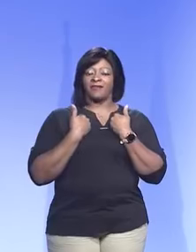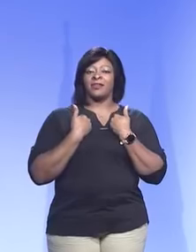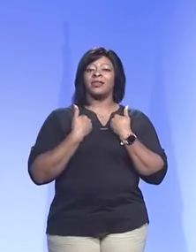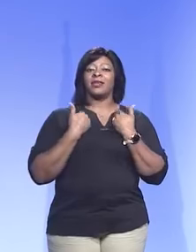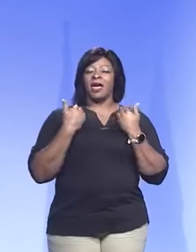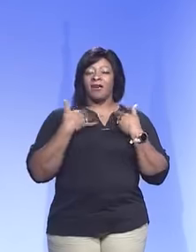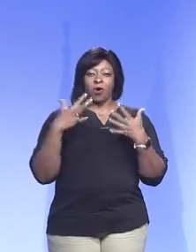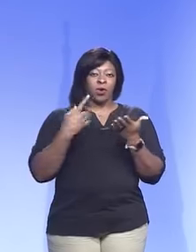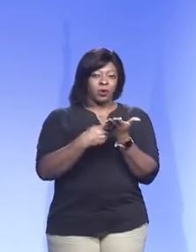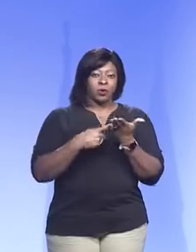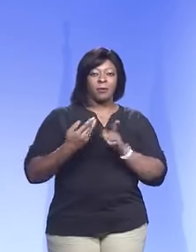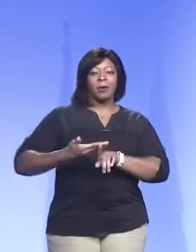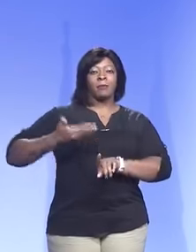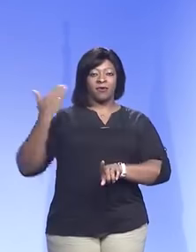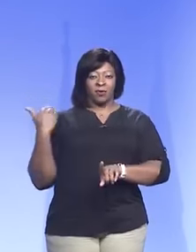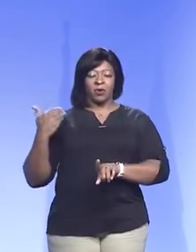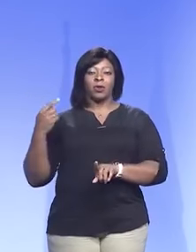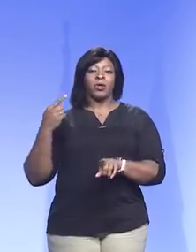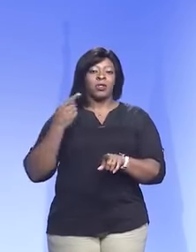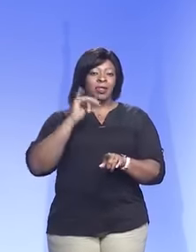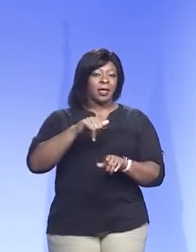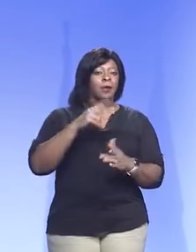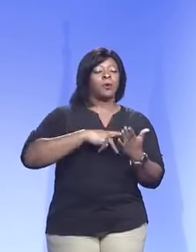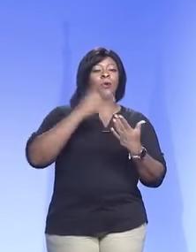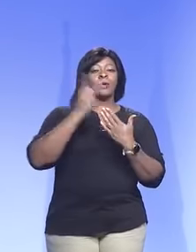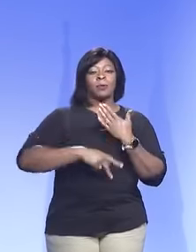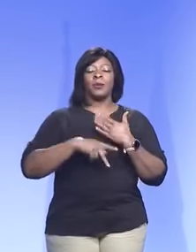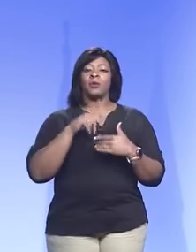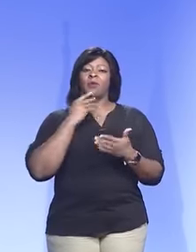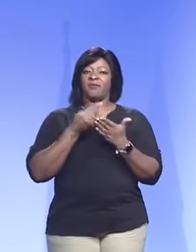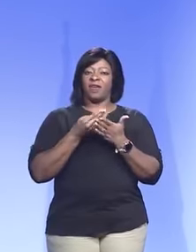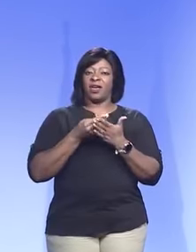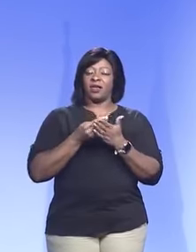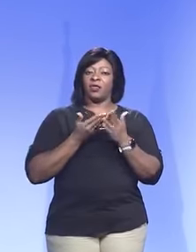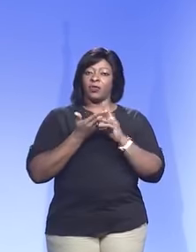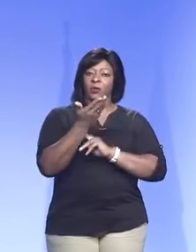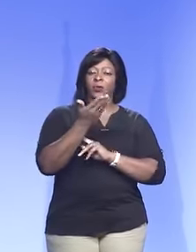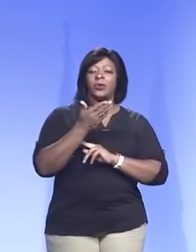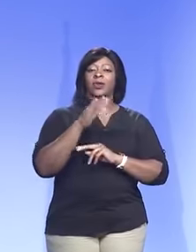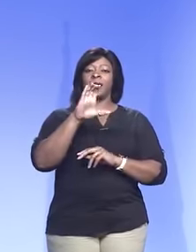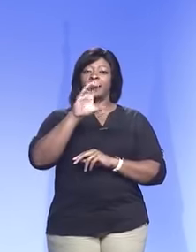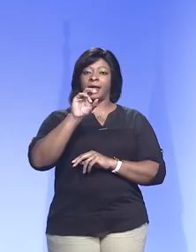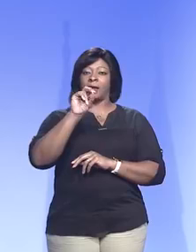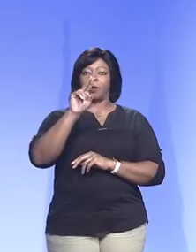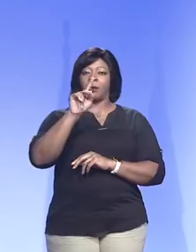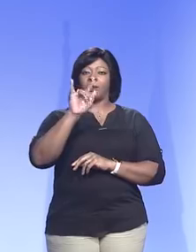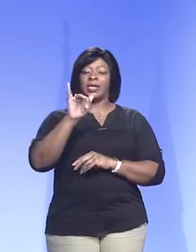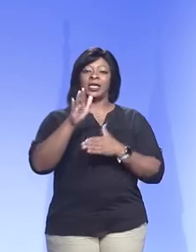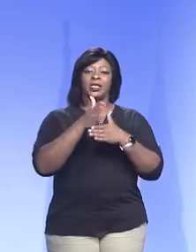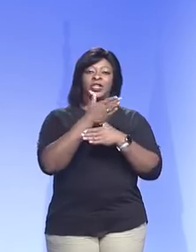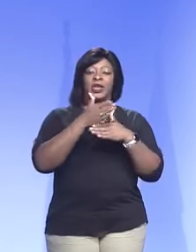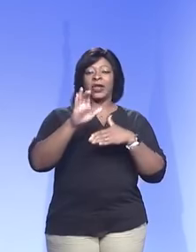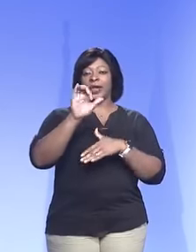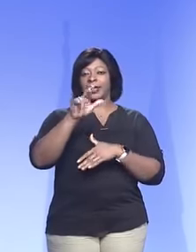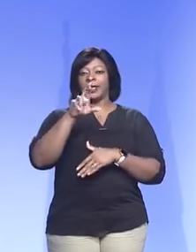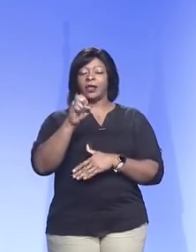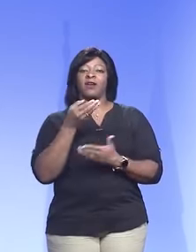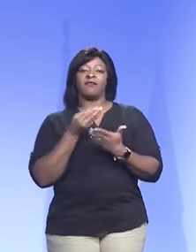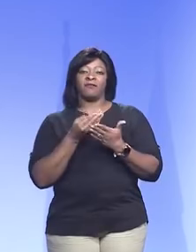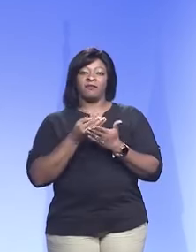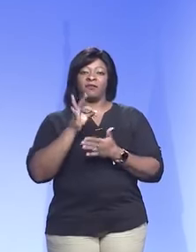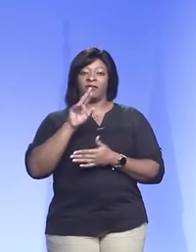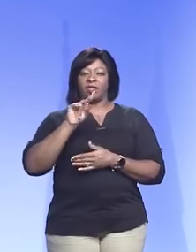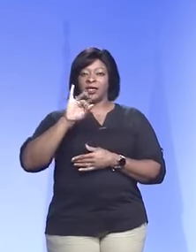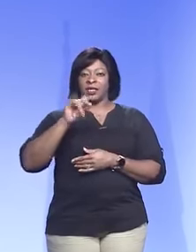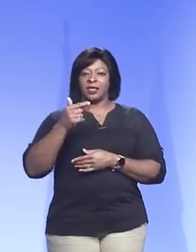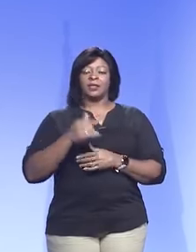have talked about before, and they are programs that are funded by the county's share of CARES funding. The